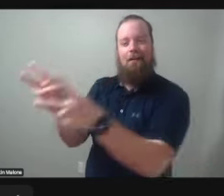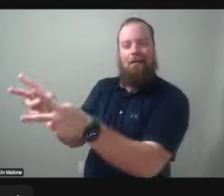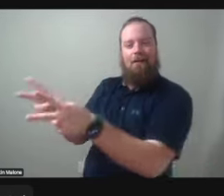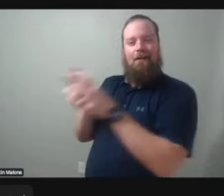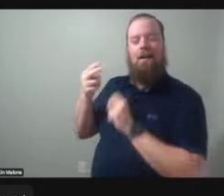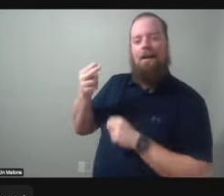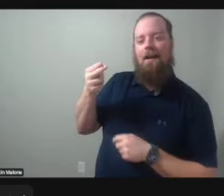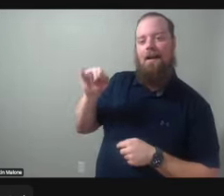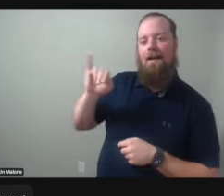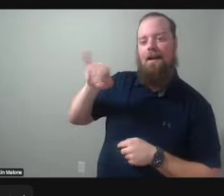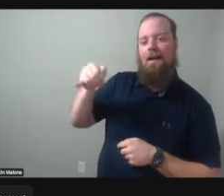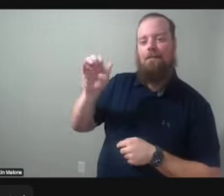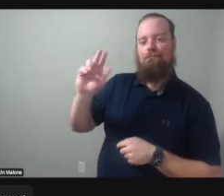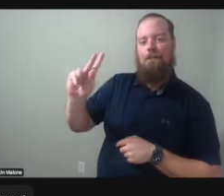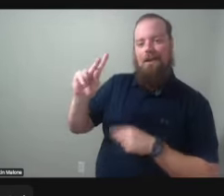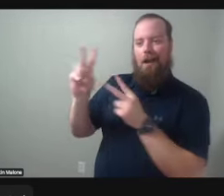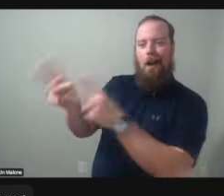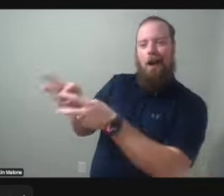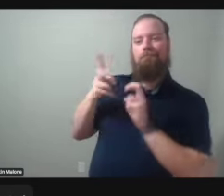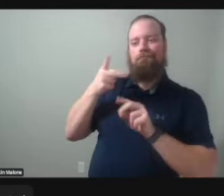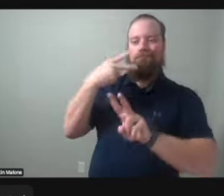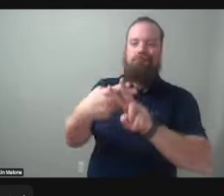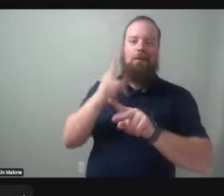movies portrayed by